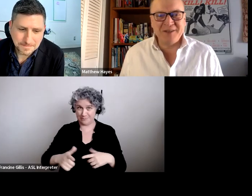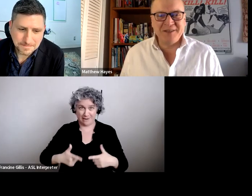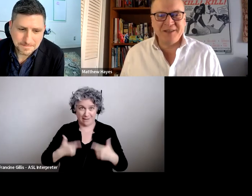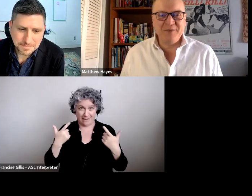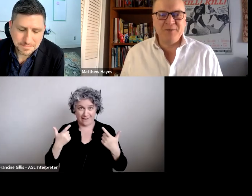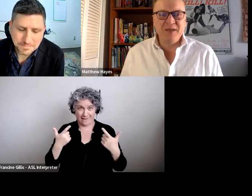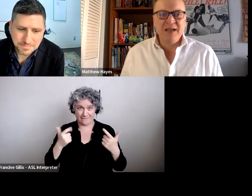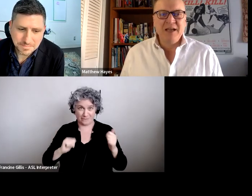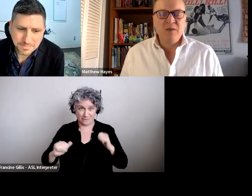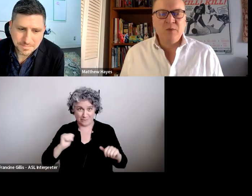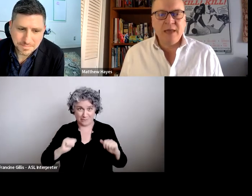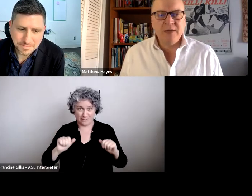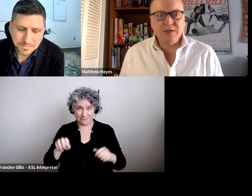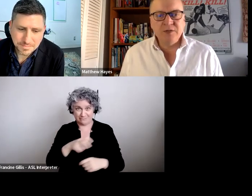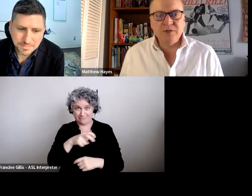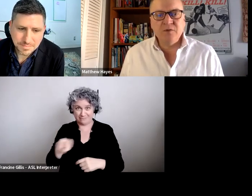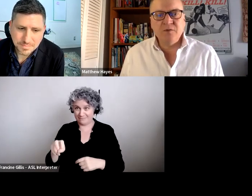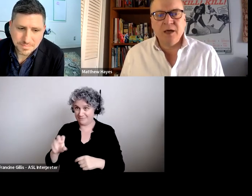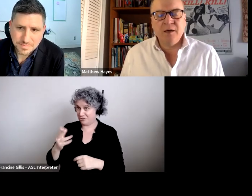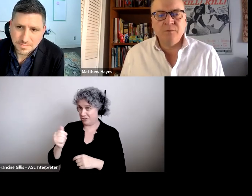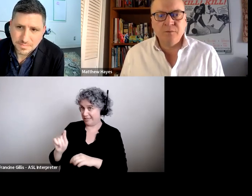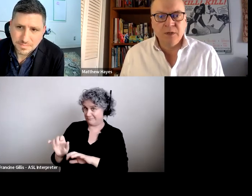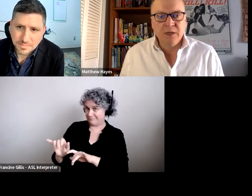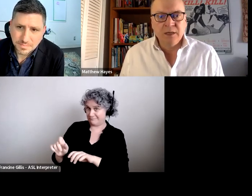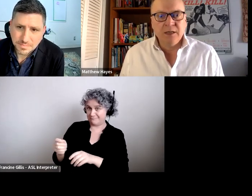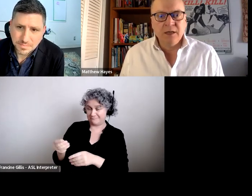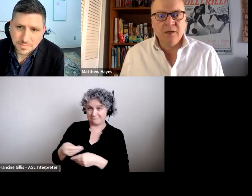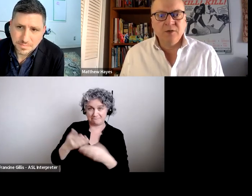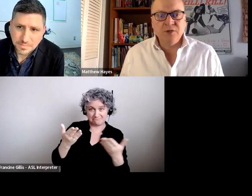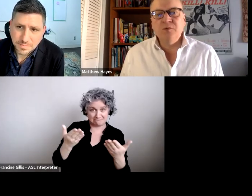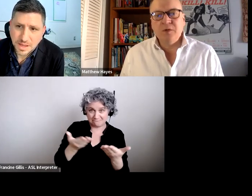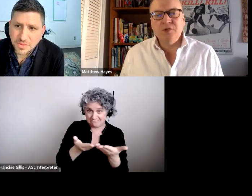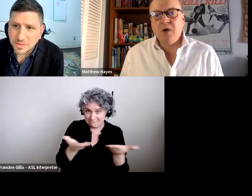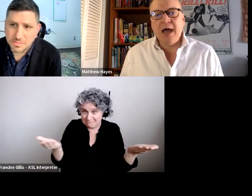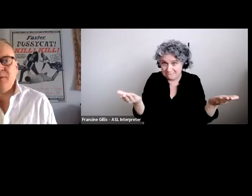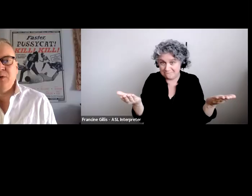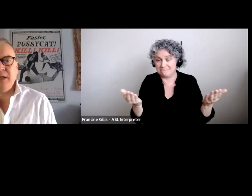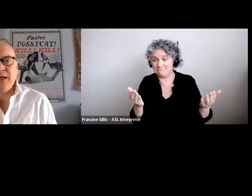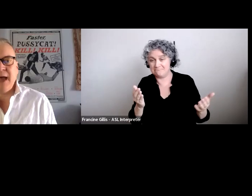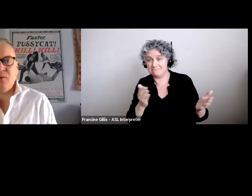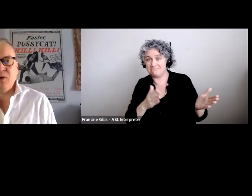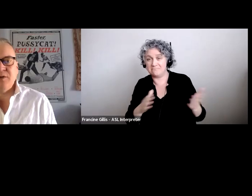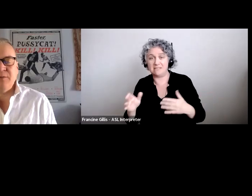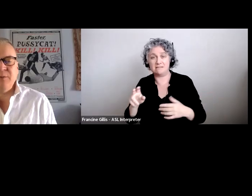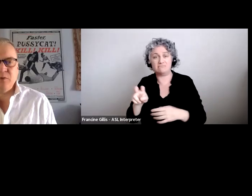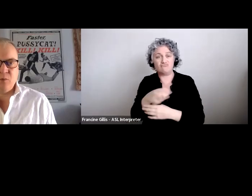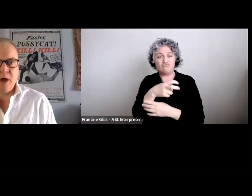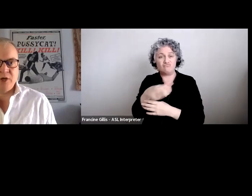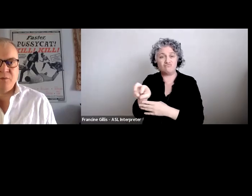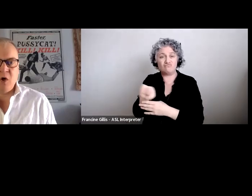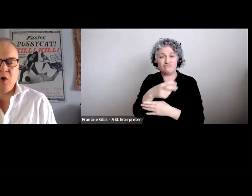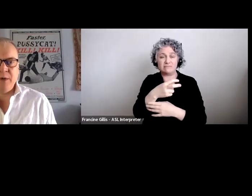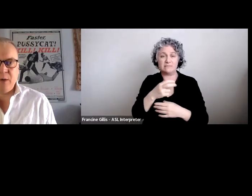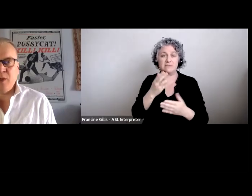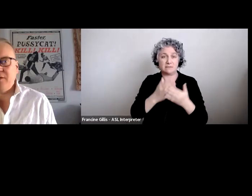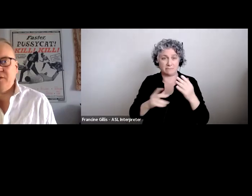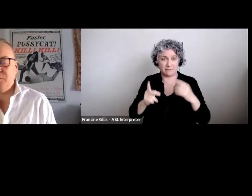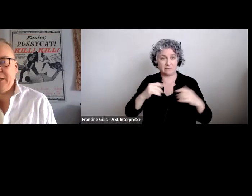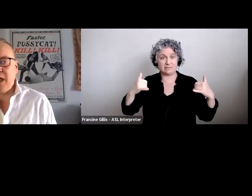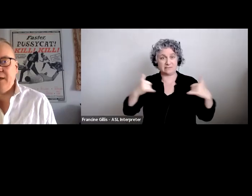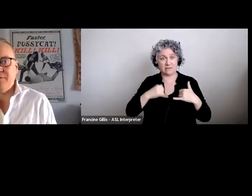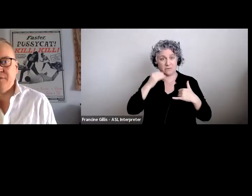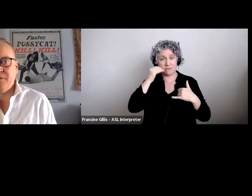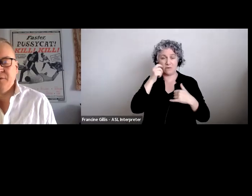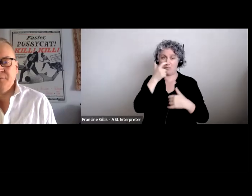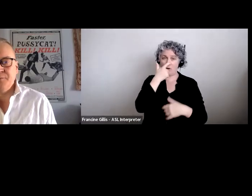chat box. Is anyone planning to sort of do a hybrid like that, where some people could watch from home while others